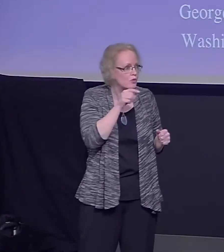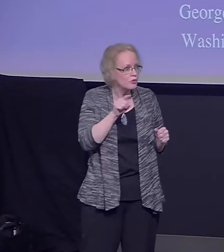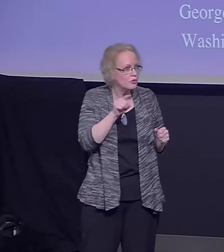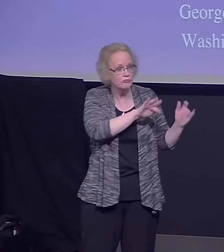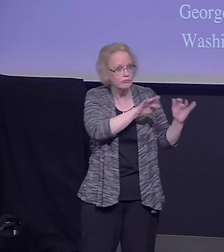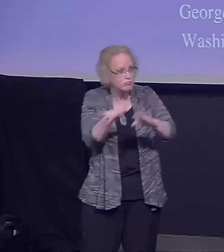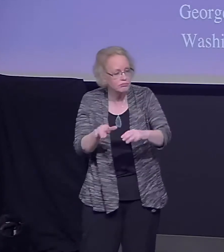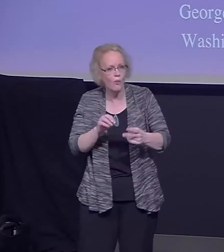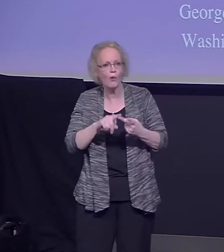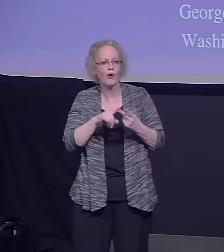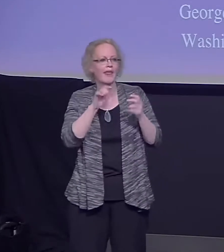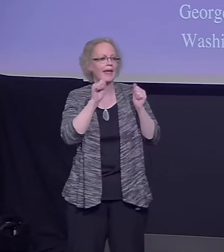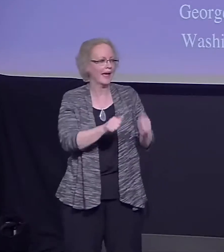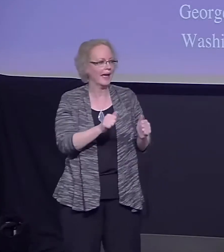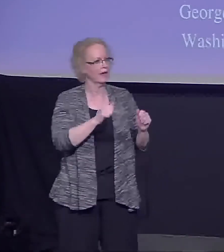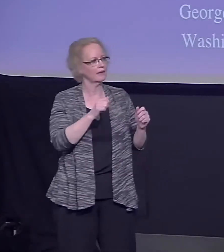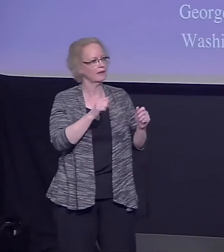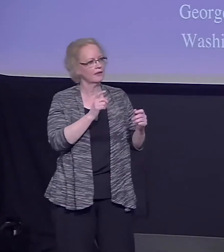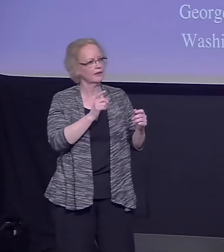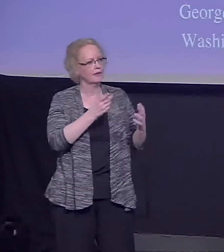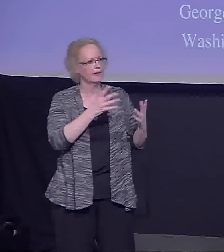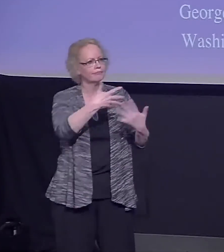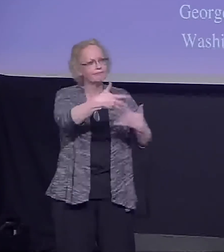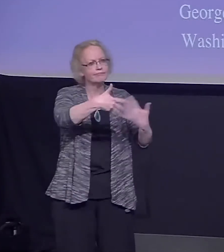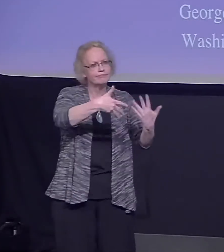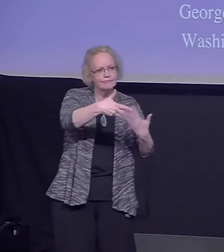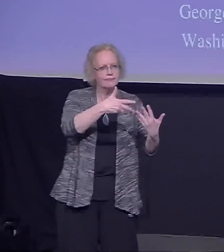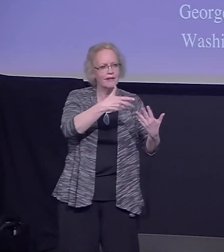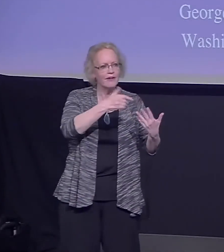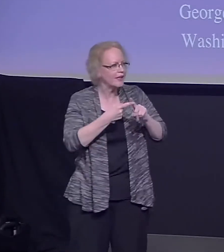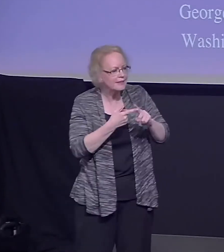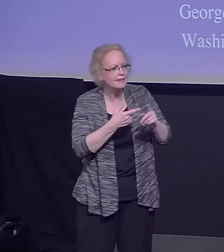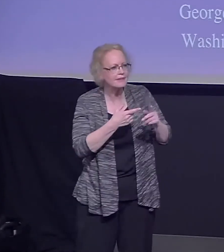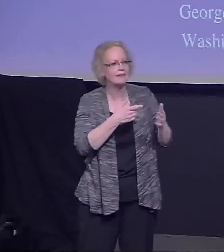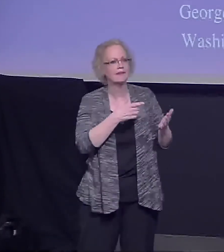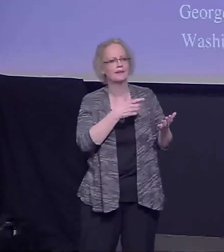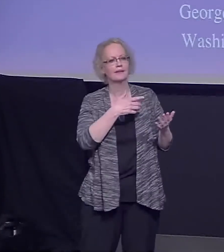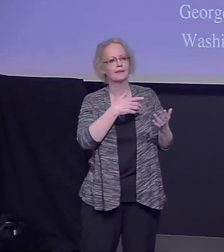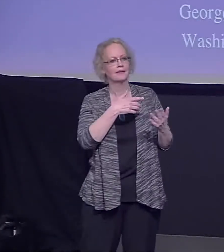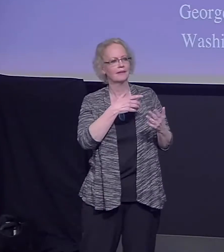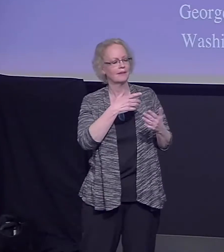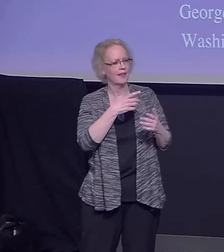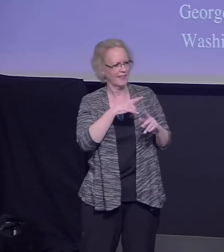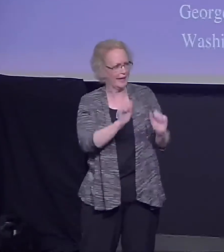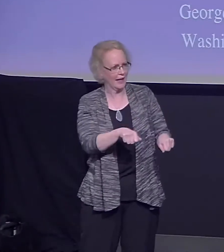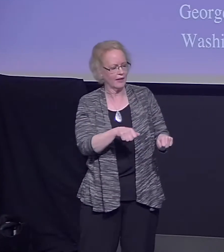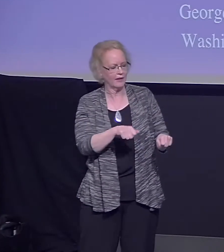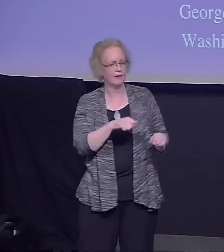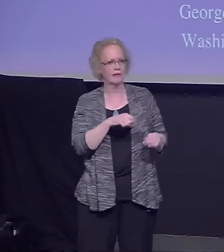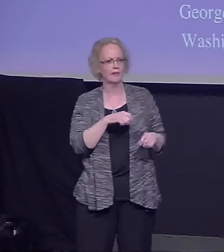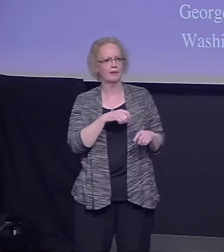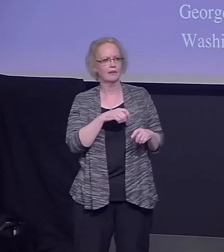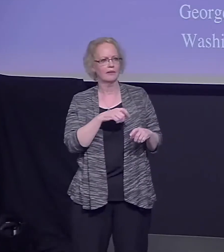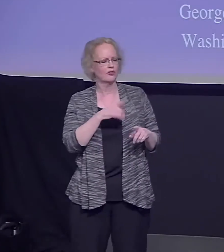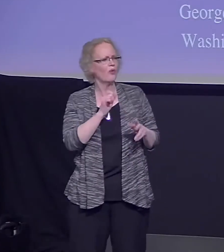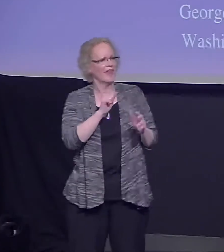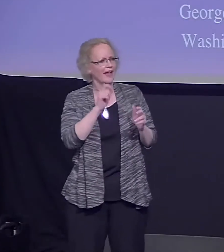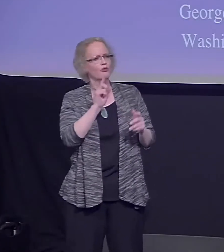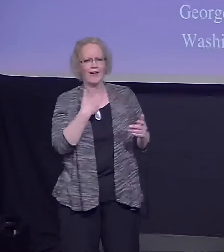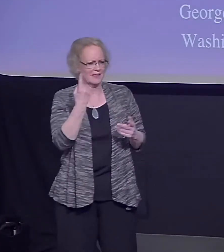and they can socialize with each other by using communication signs and so on. But none of them has really